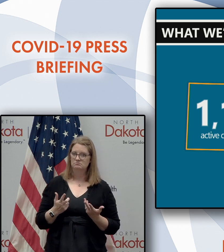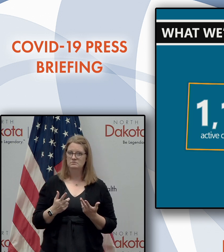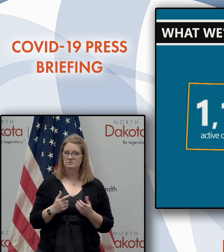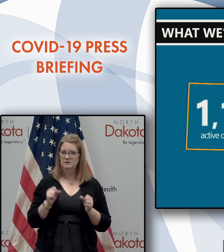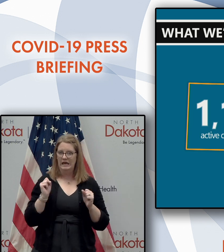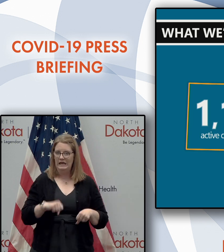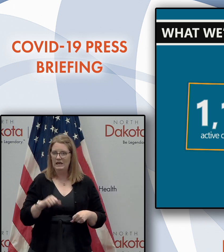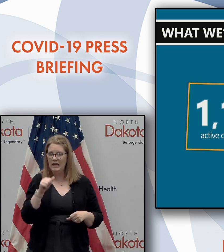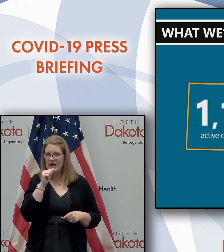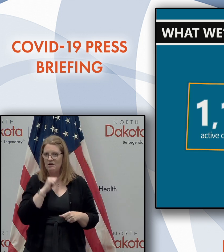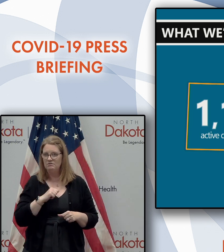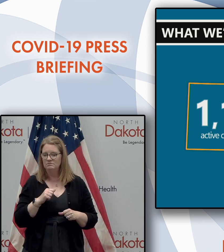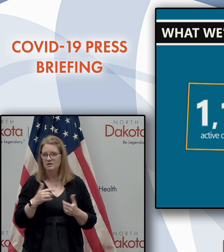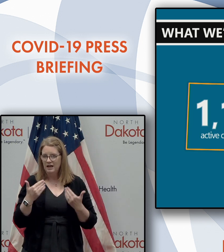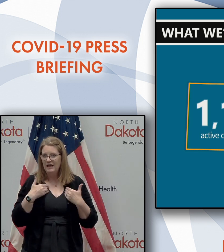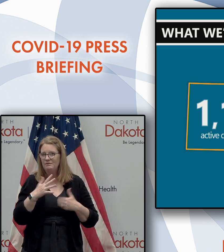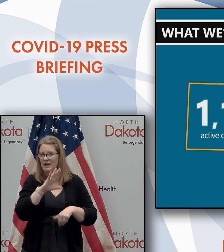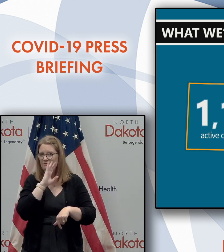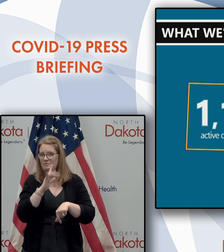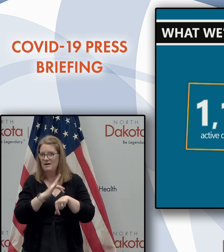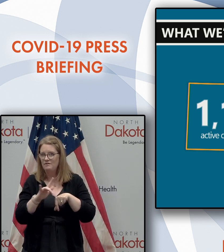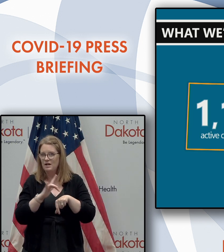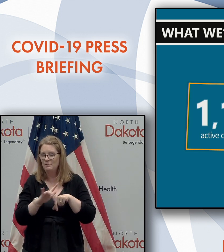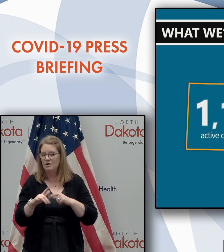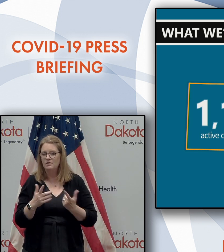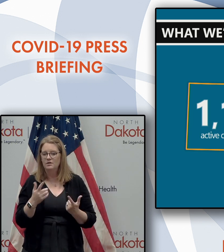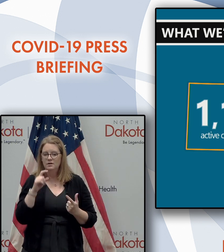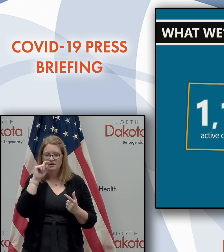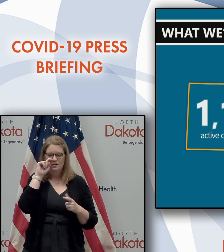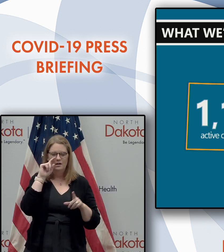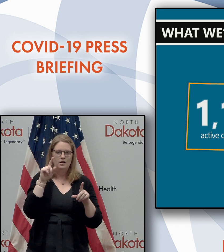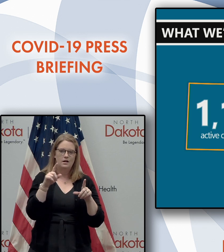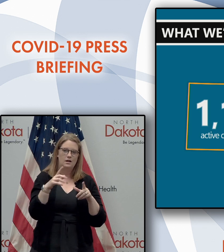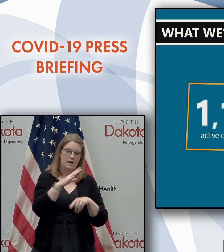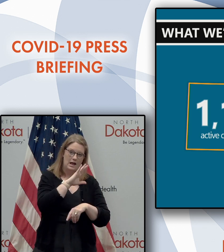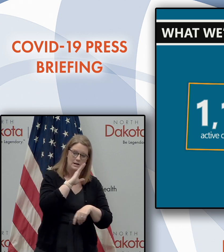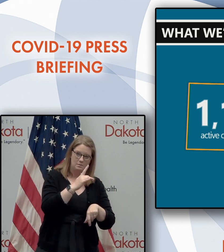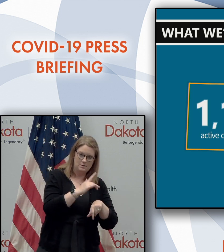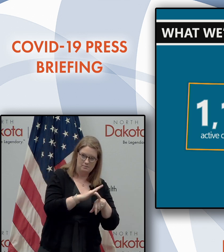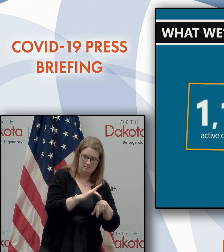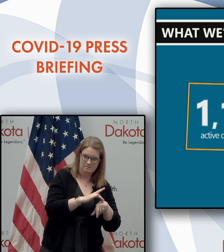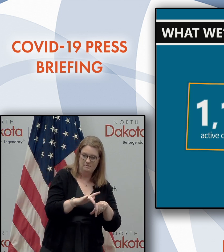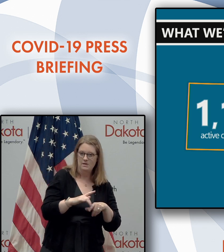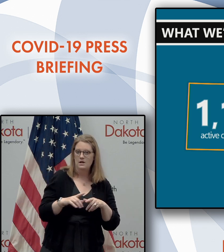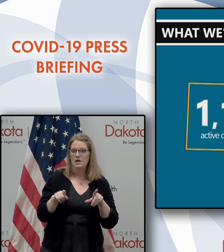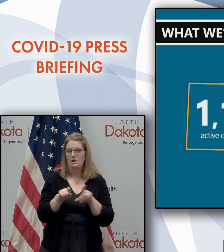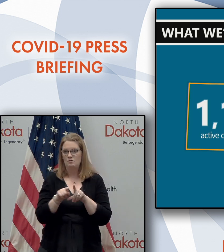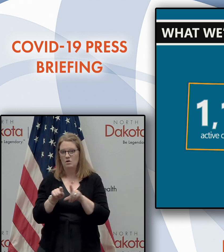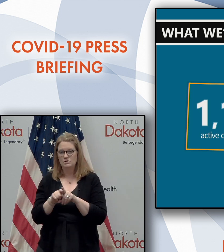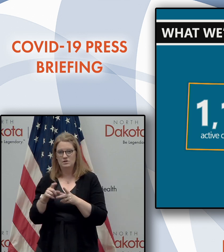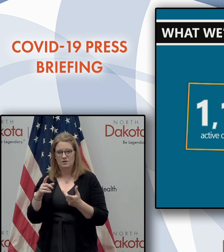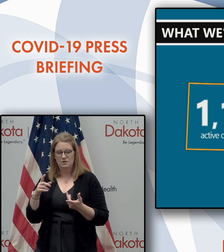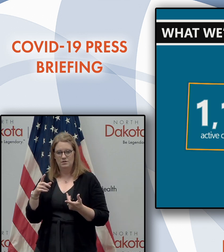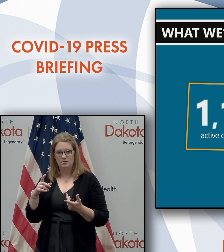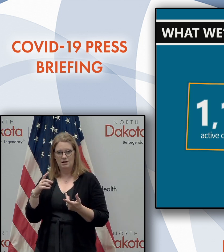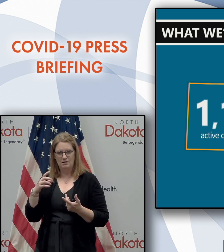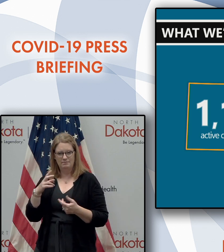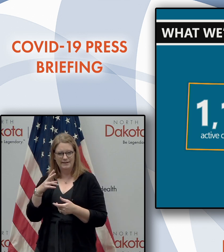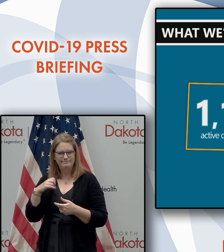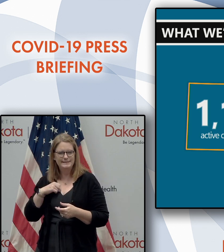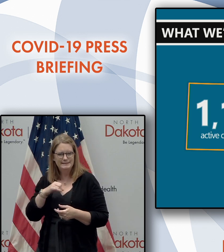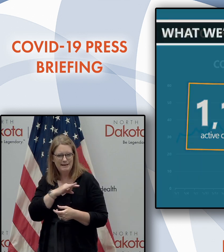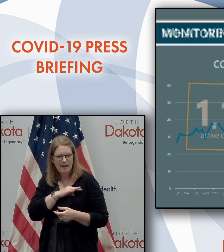be able to manage that from both a hospital bed and staffing and ICU standpoint. When we take a look at